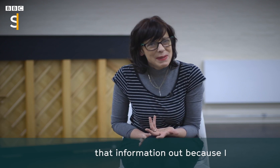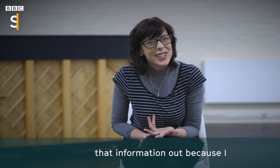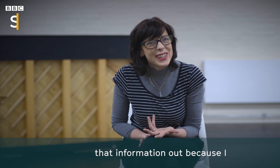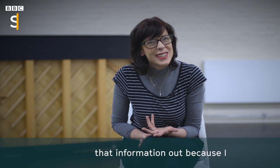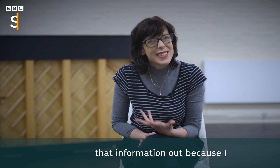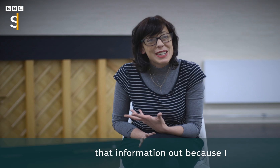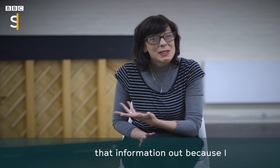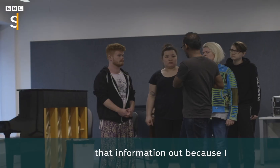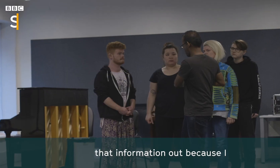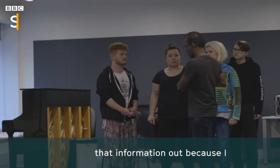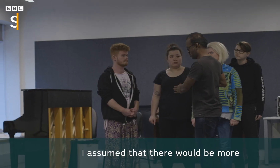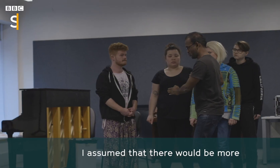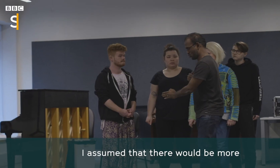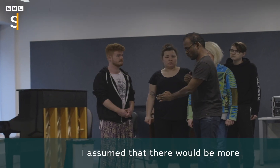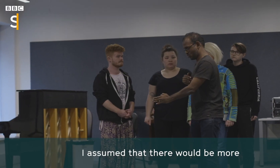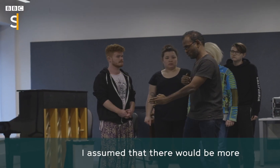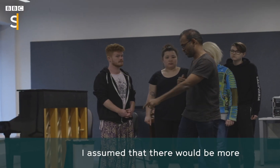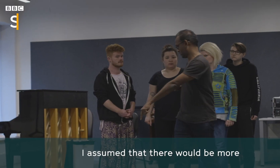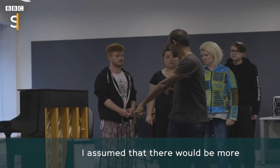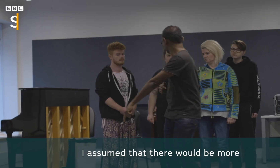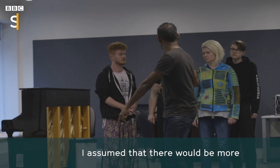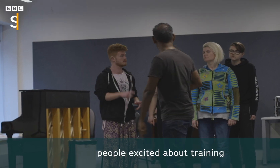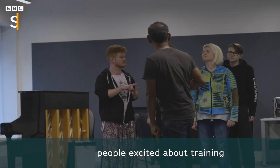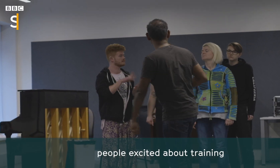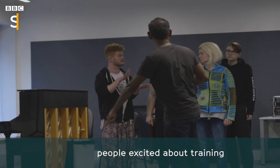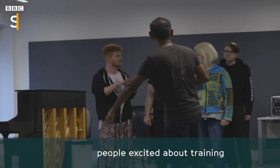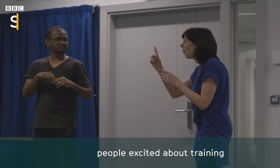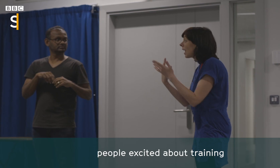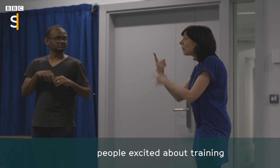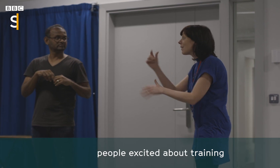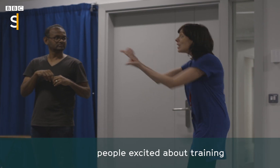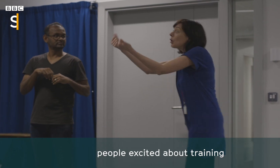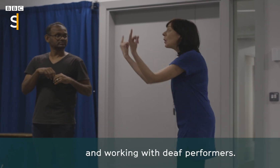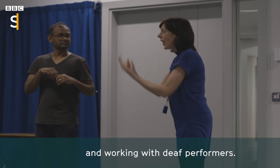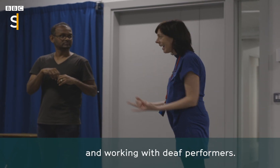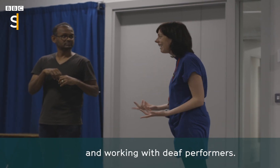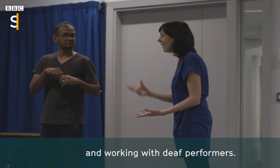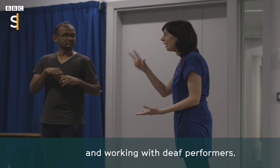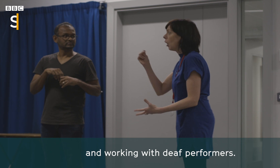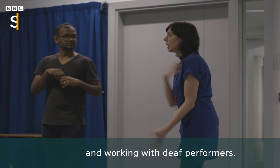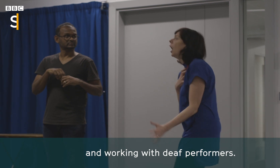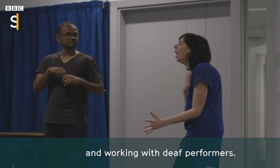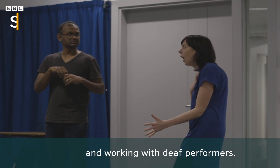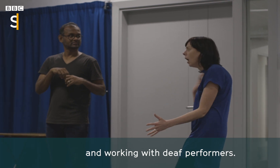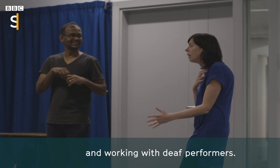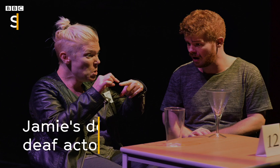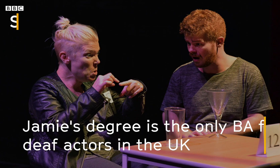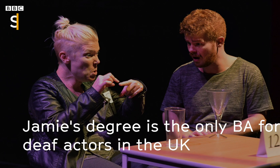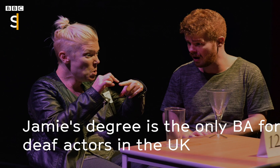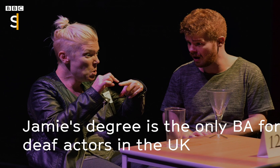information out, because I assumed that there would be more, that there would be more people excited about training and working with deaf performers.